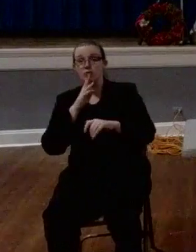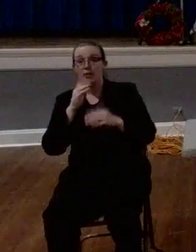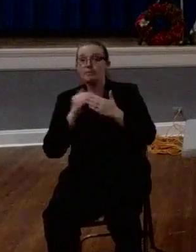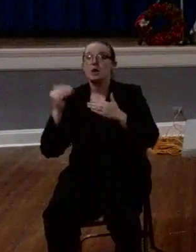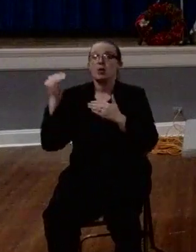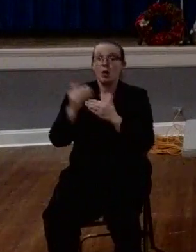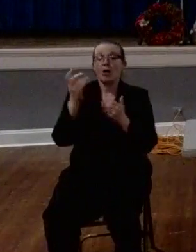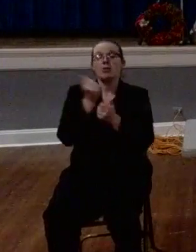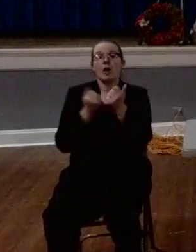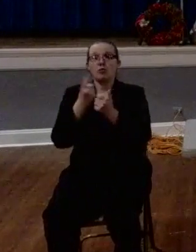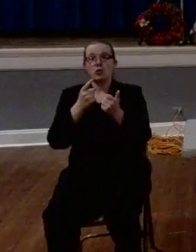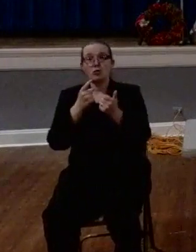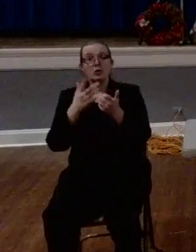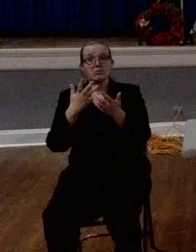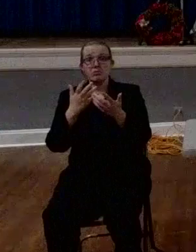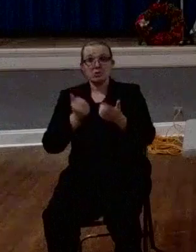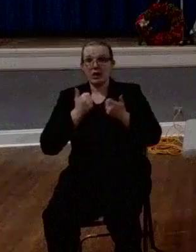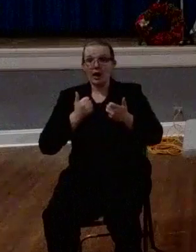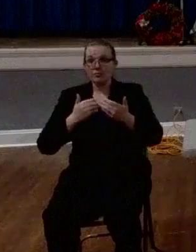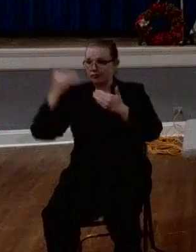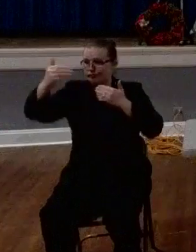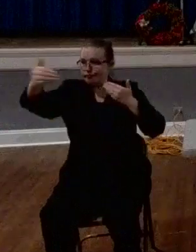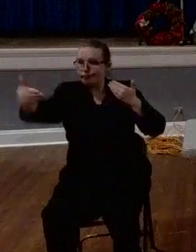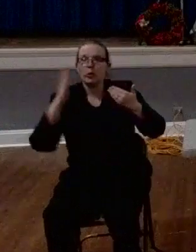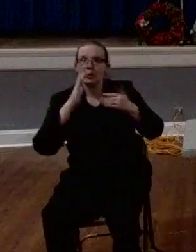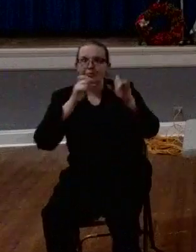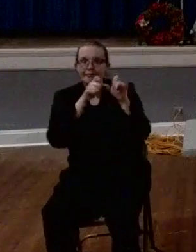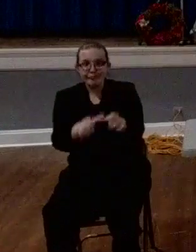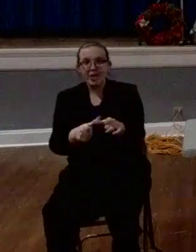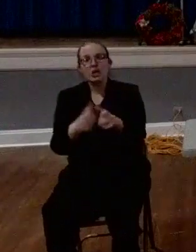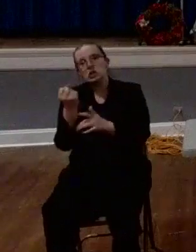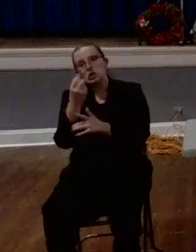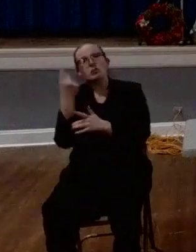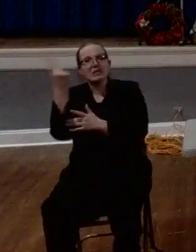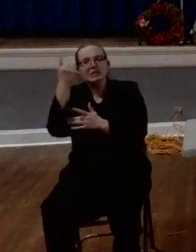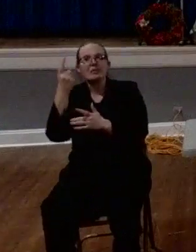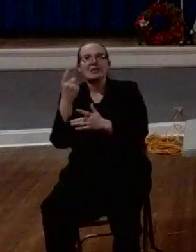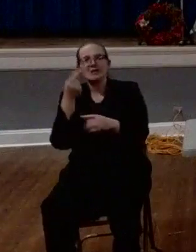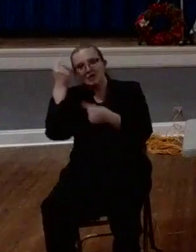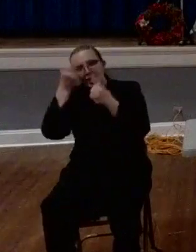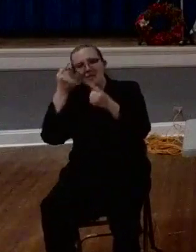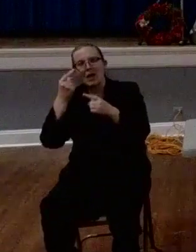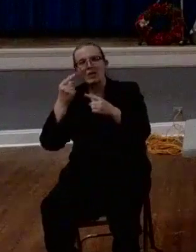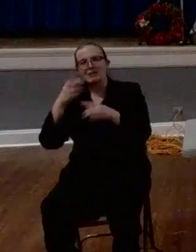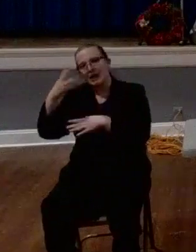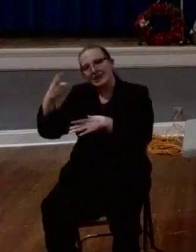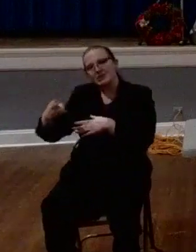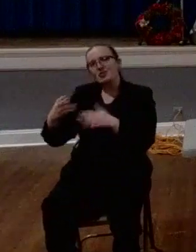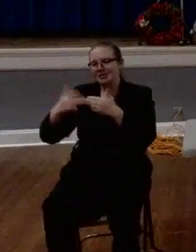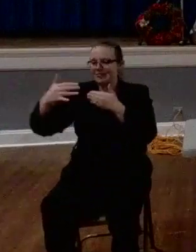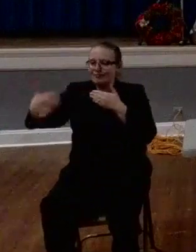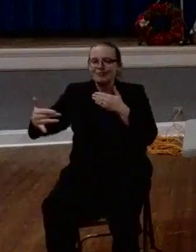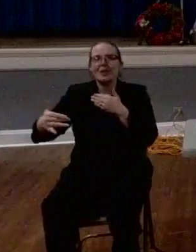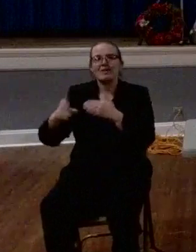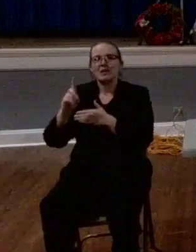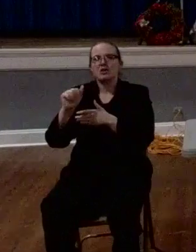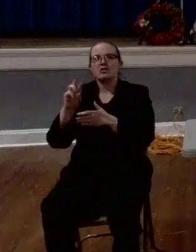everybody's lifetime, including ours. So it's something to, it's part of the legacy of the park and the legacy of the Dawson